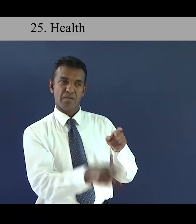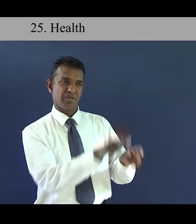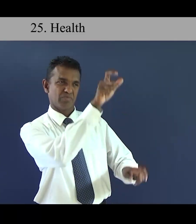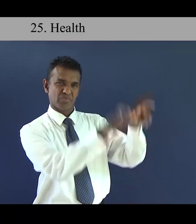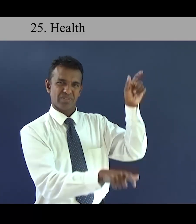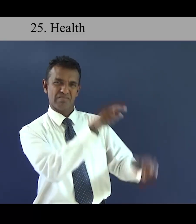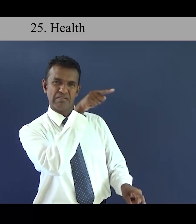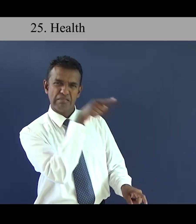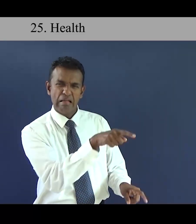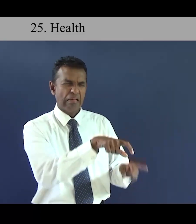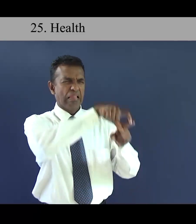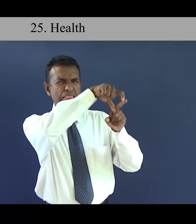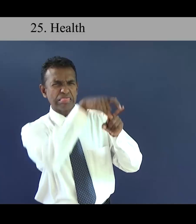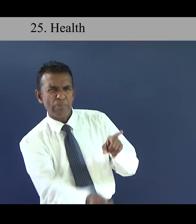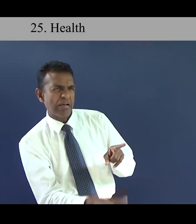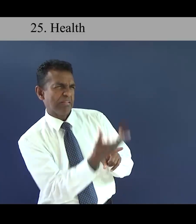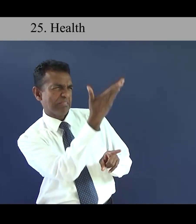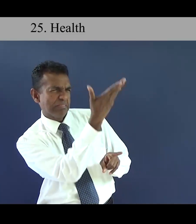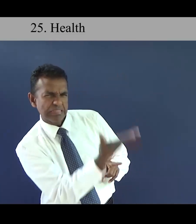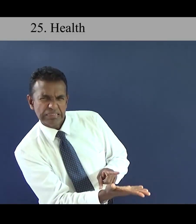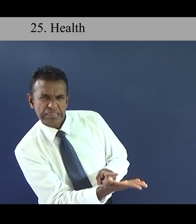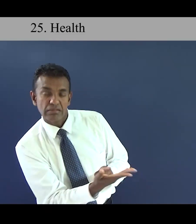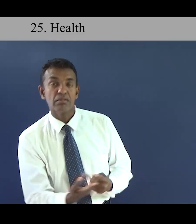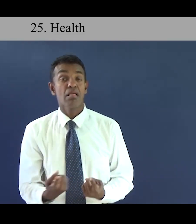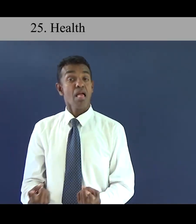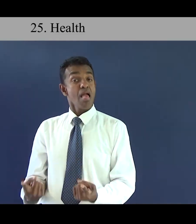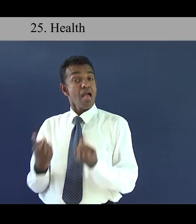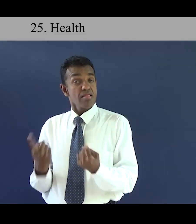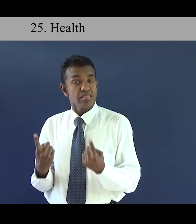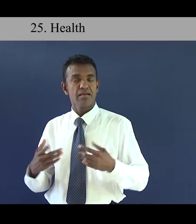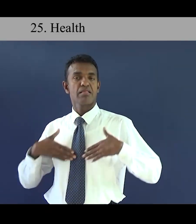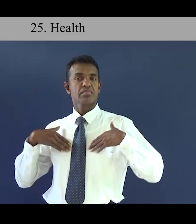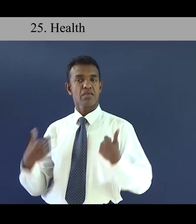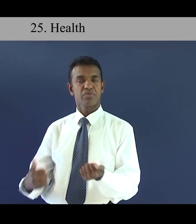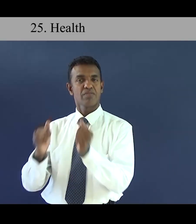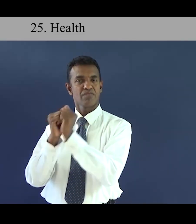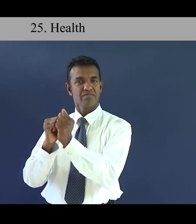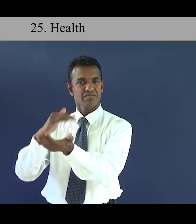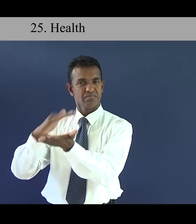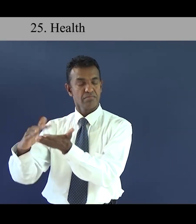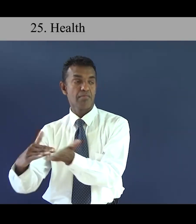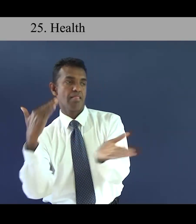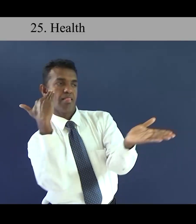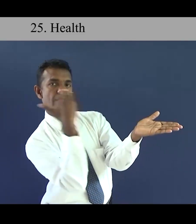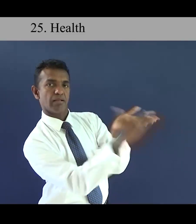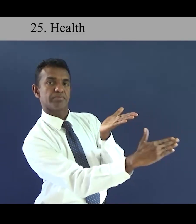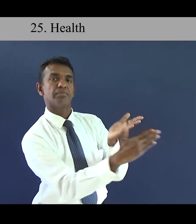disability. Make sure services are near to where people